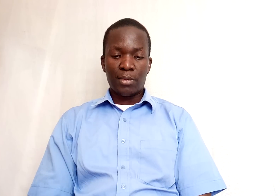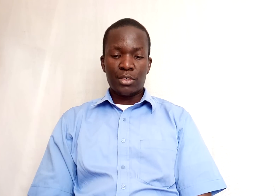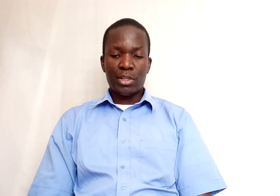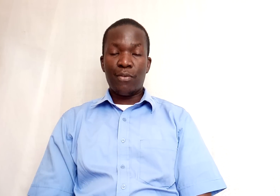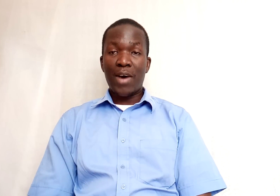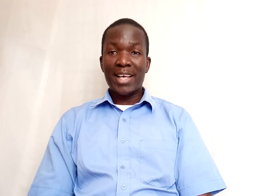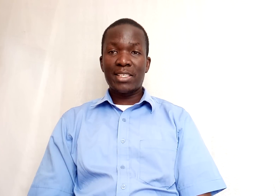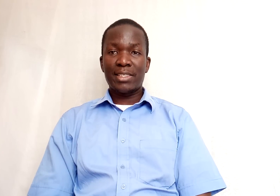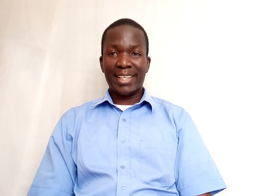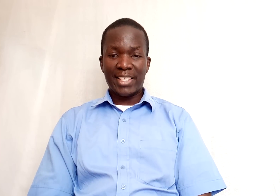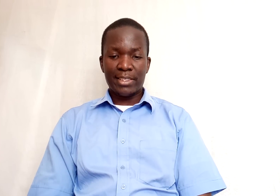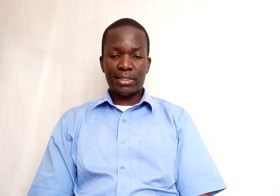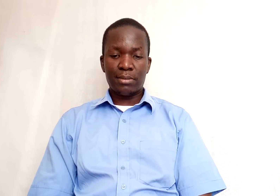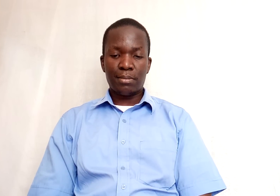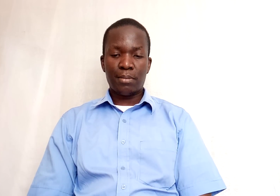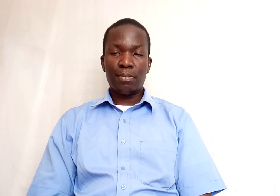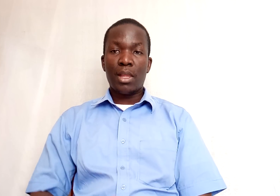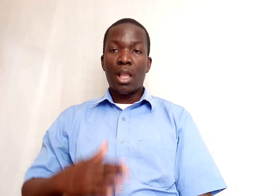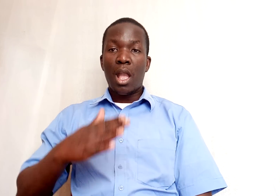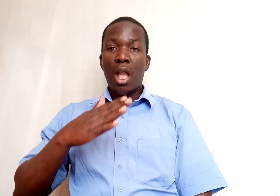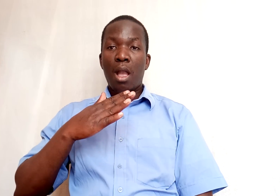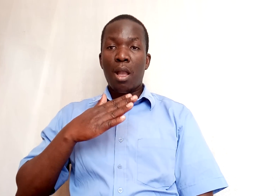So the first sentence,